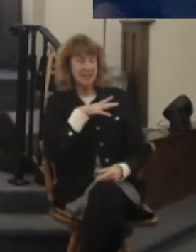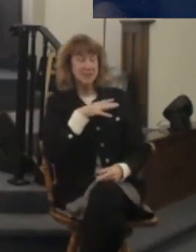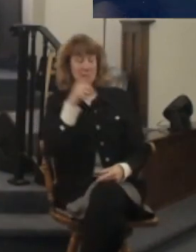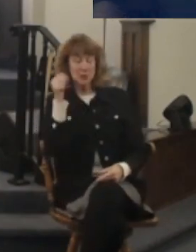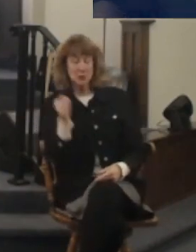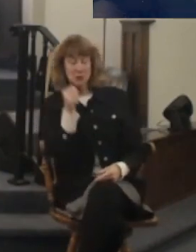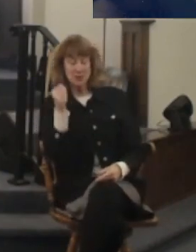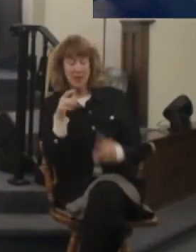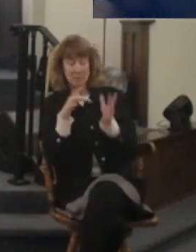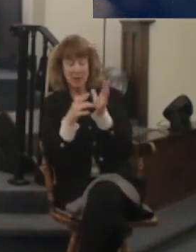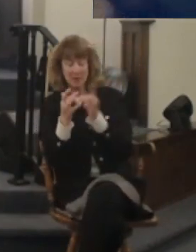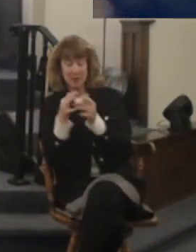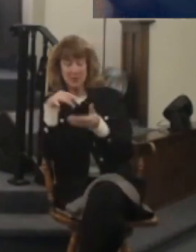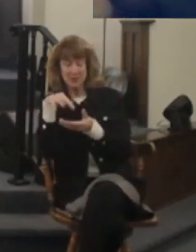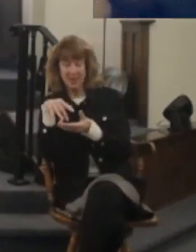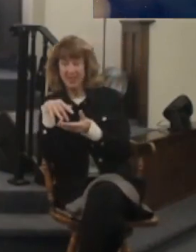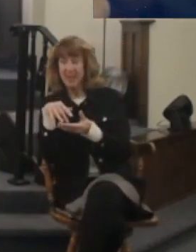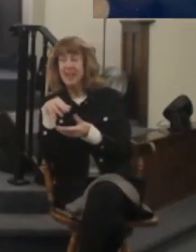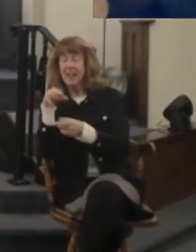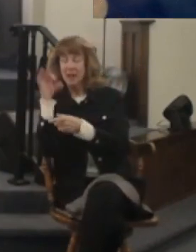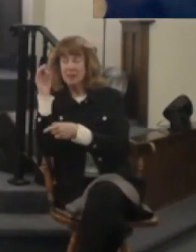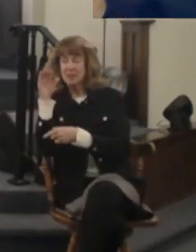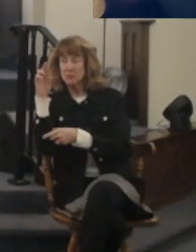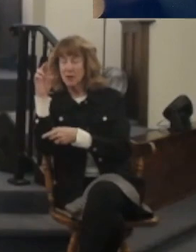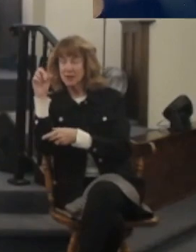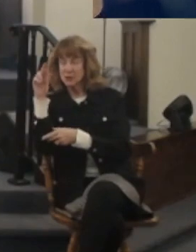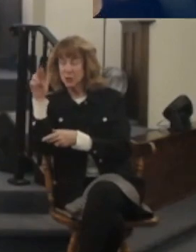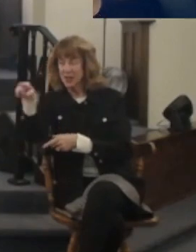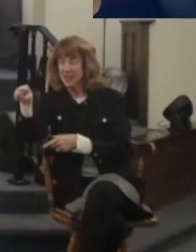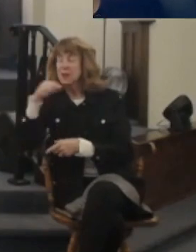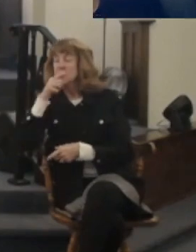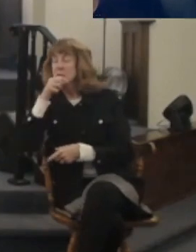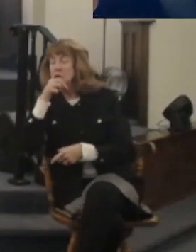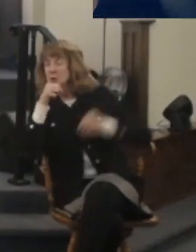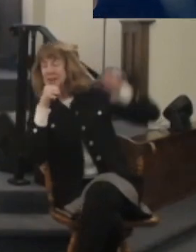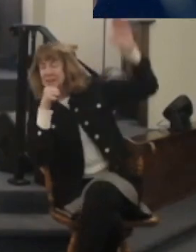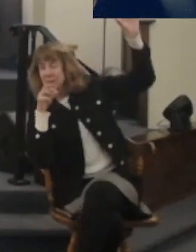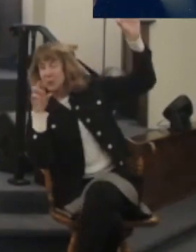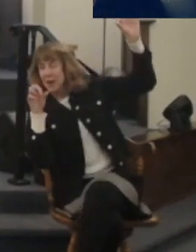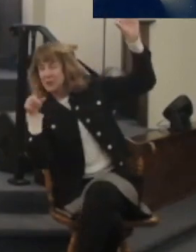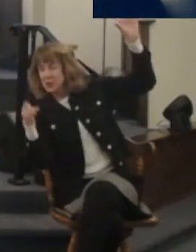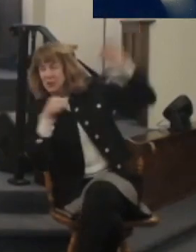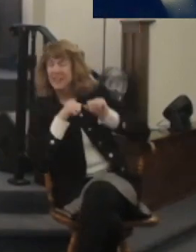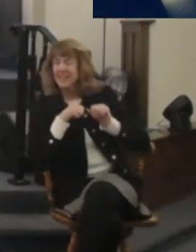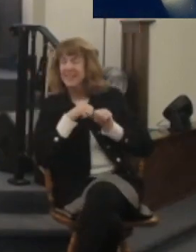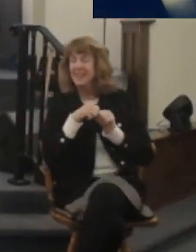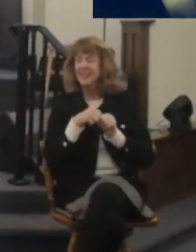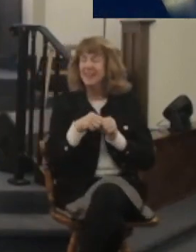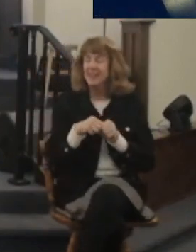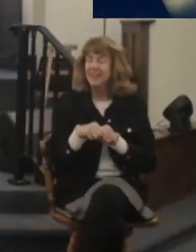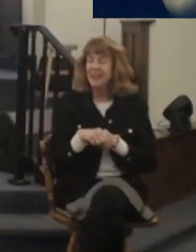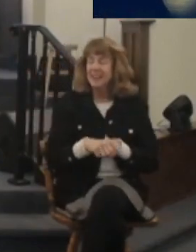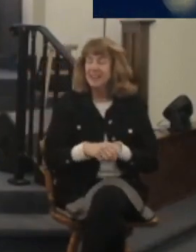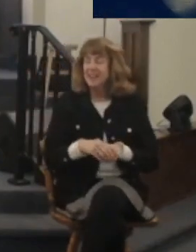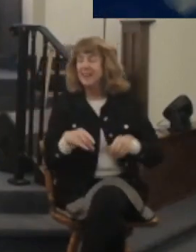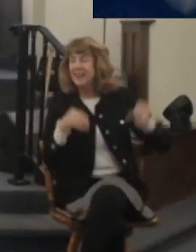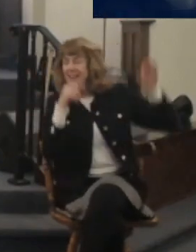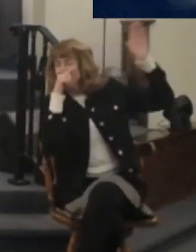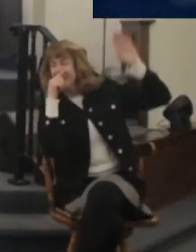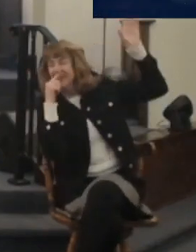Bible Study at 6 o'clock at Pastor Rogers. If you don't know who Pastor Roger is after church, ask